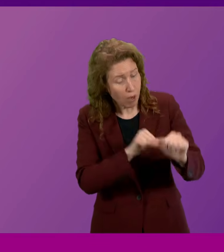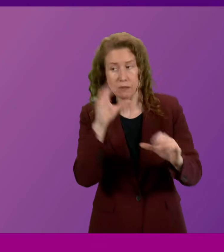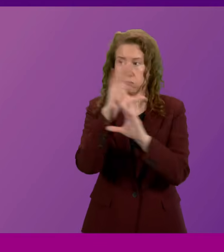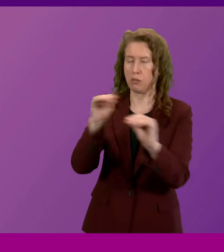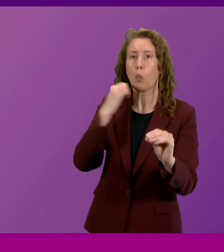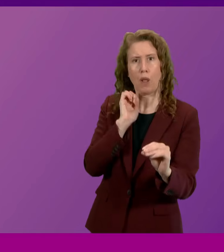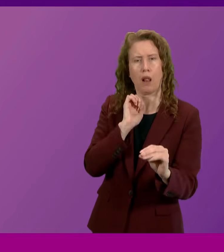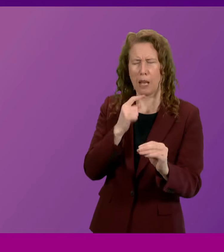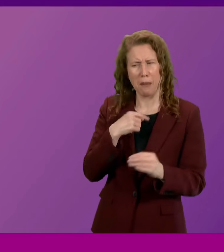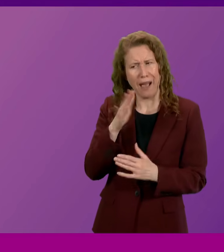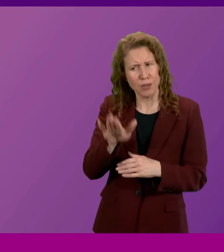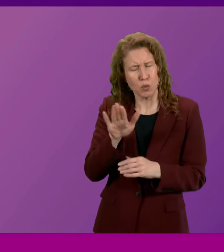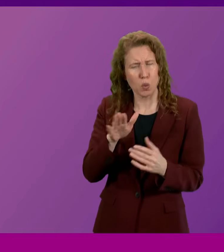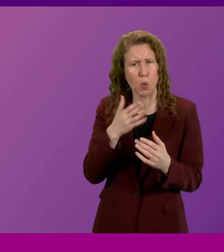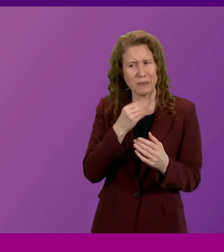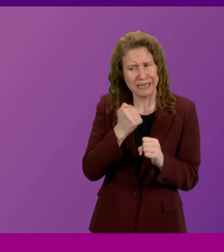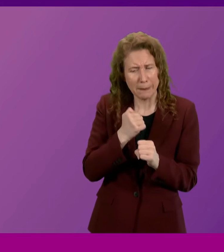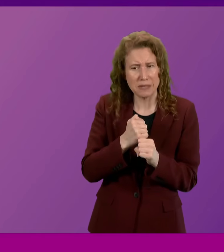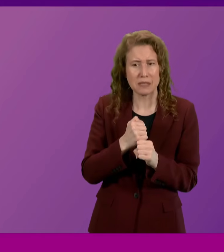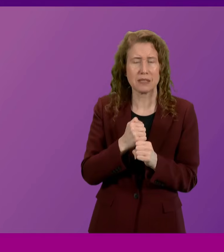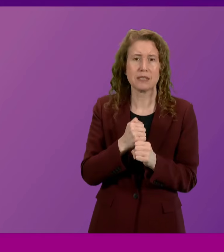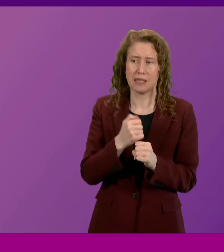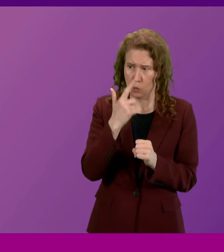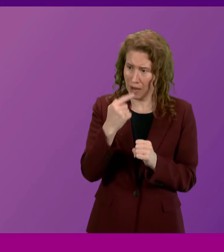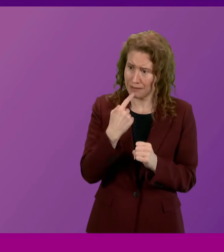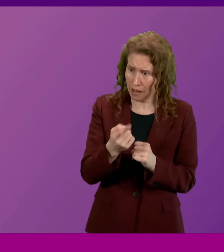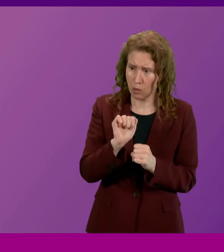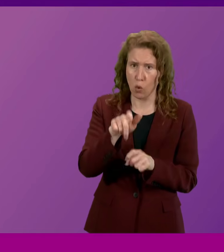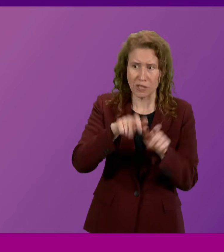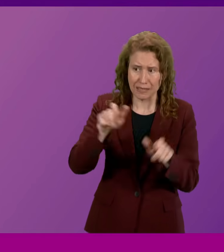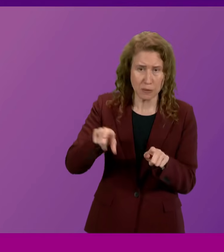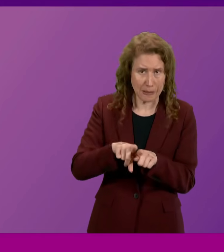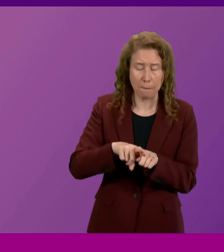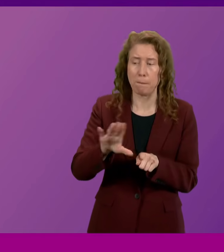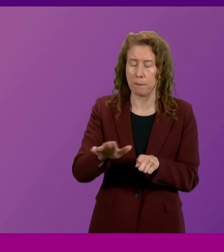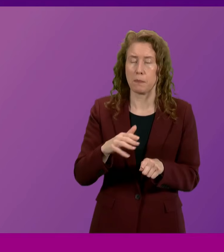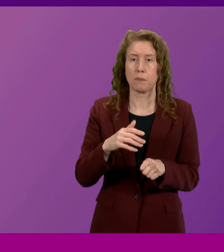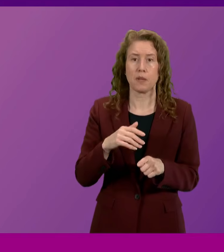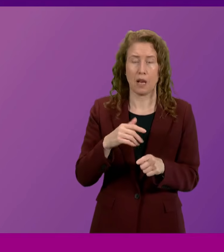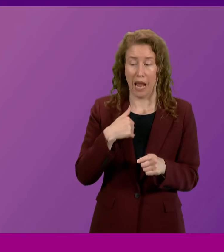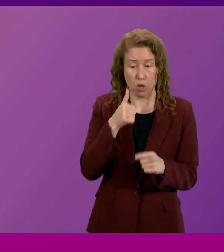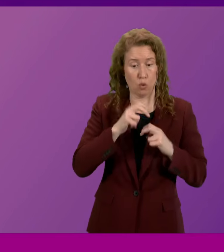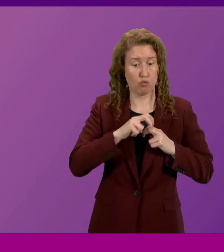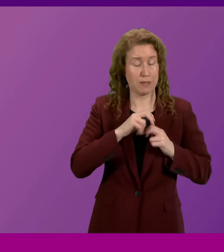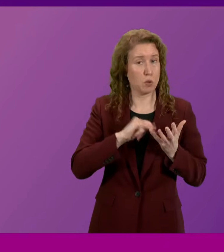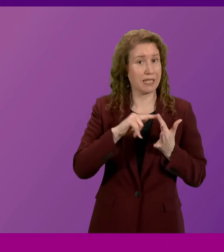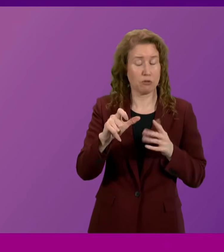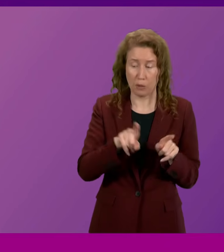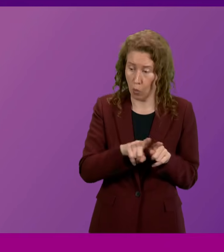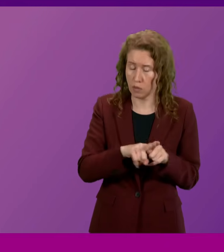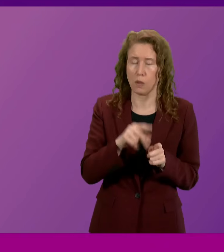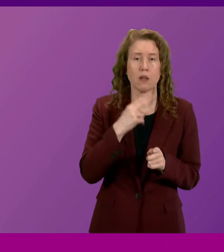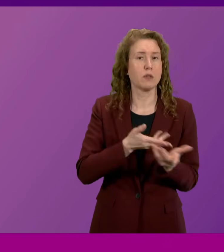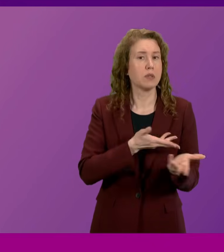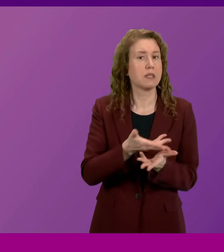assure Mr Gibson, and he can convey this to his constituents, and I know the Transport Secretary will do that in her